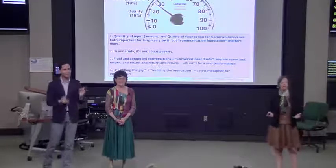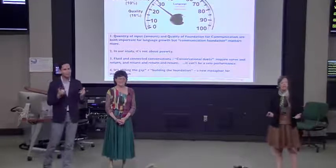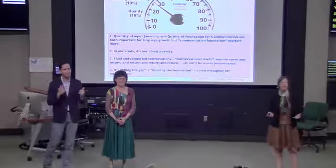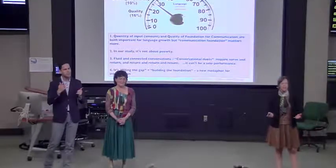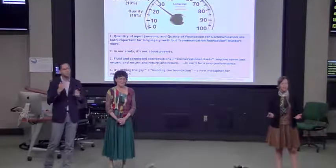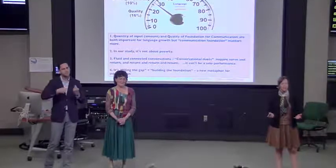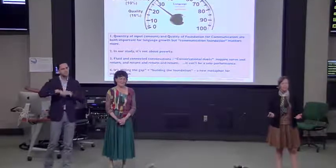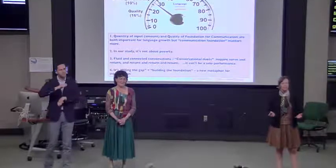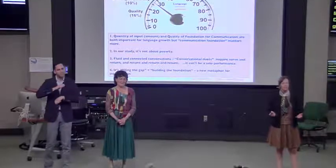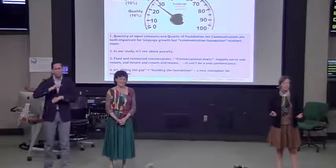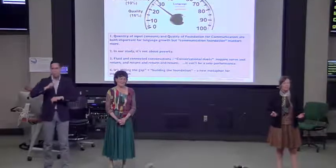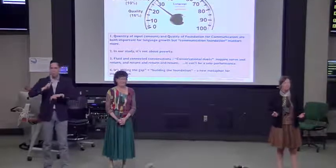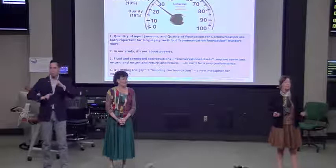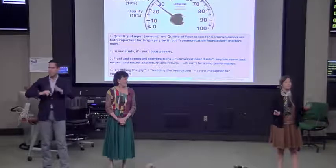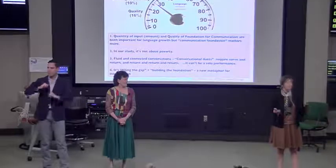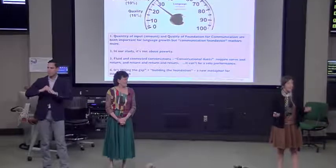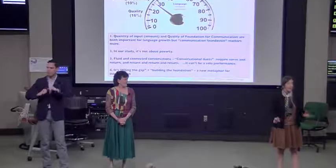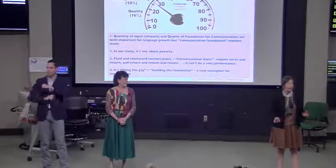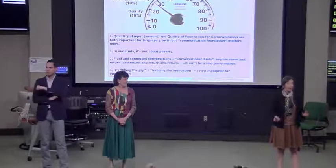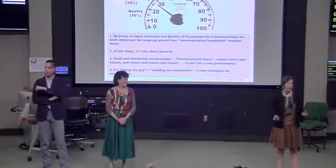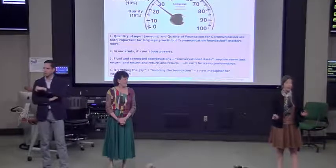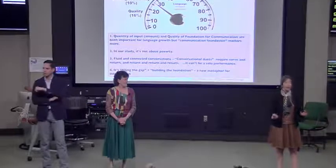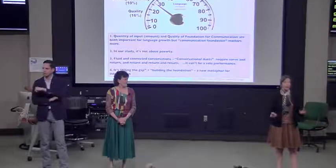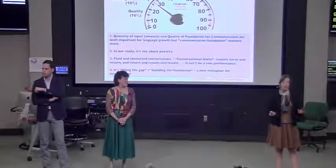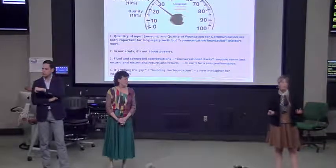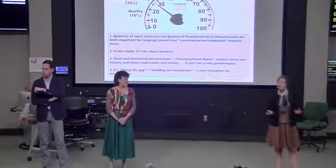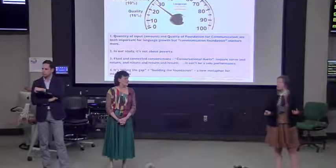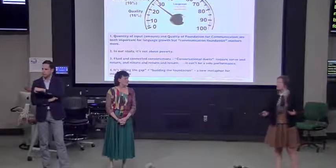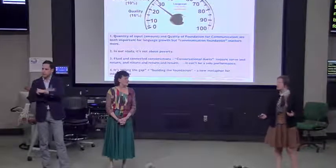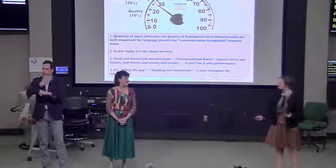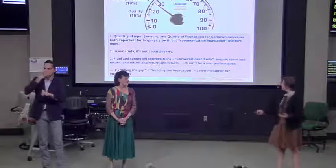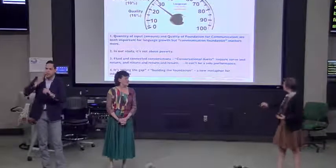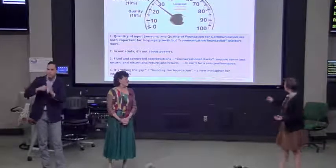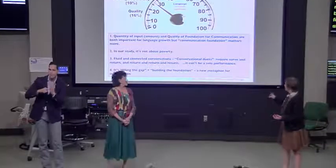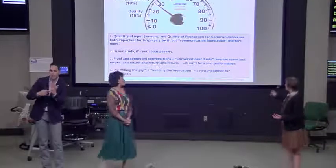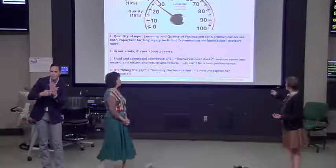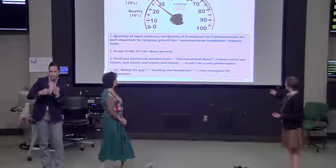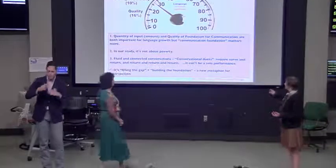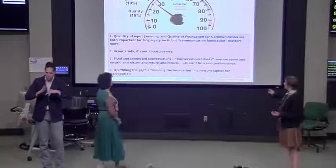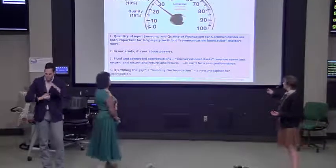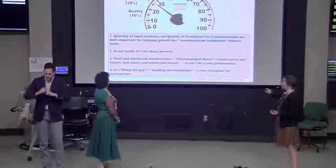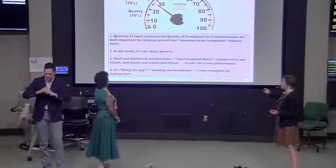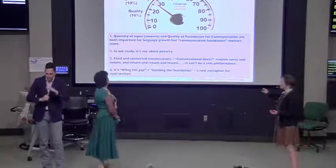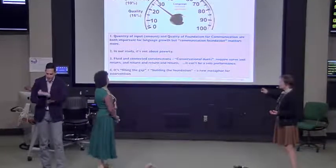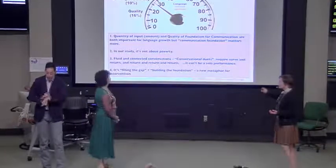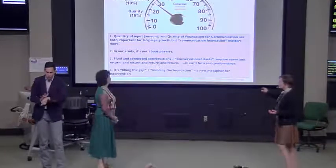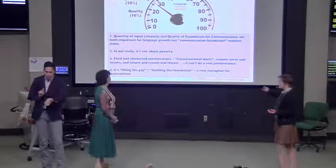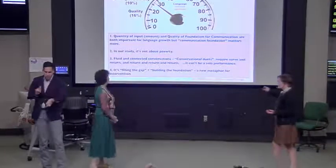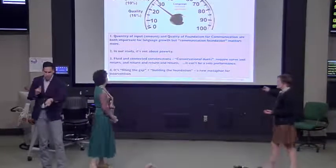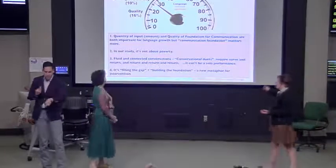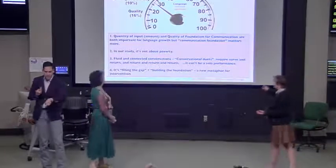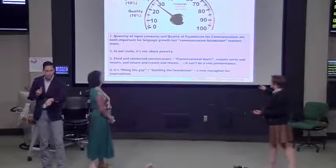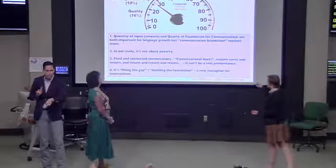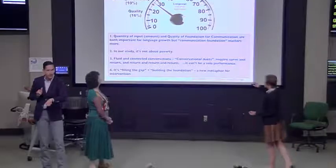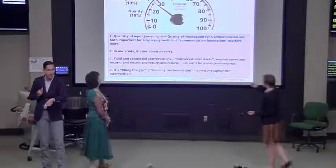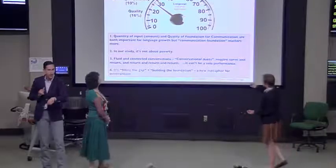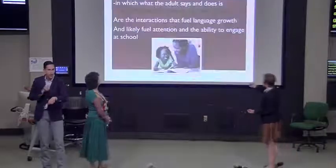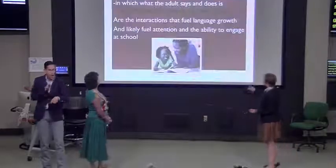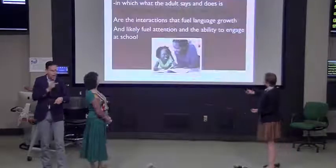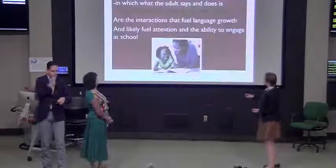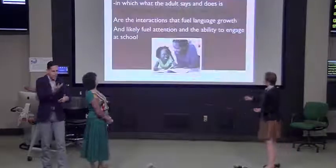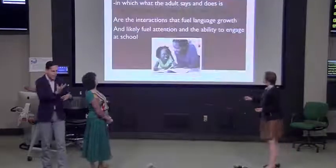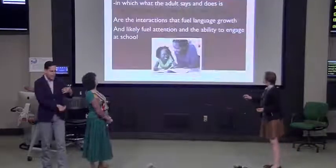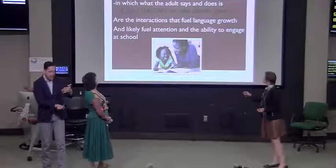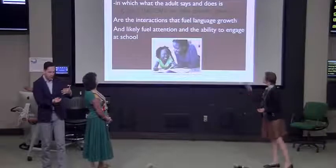a foundation that's strong from the get-go rather than filling a gap, a new metaphor